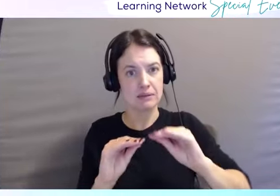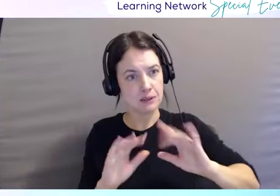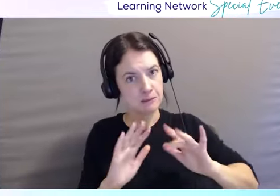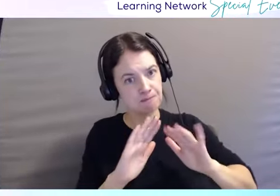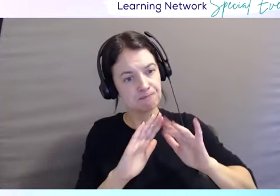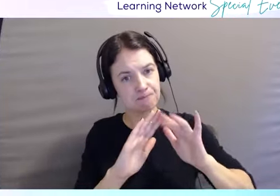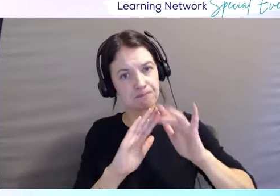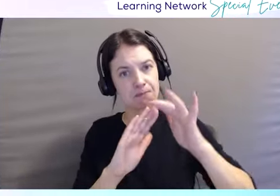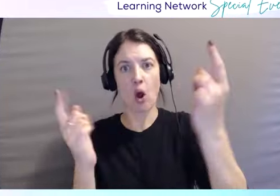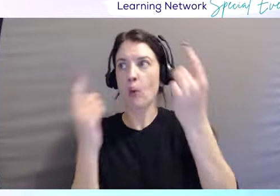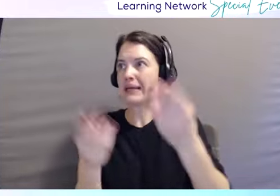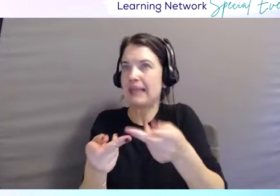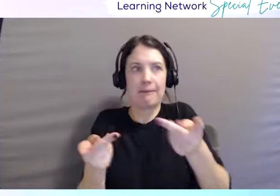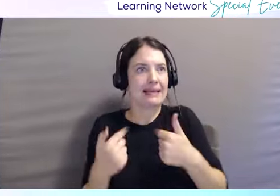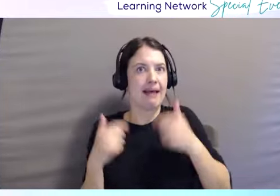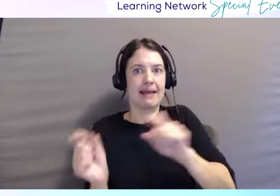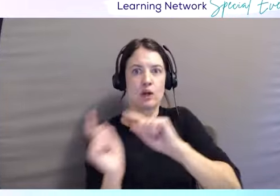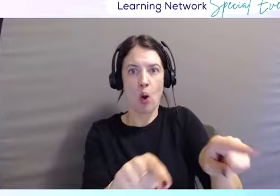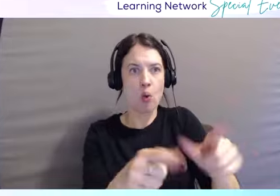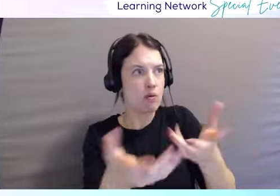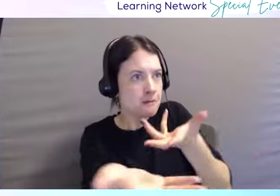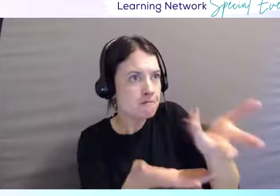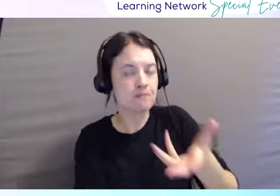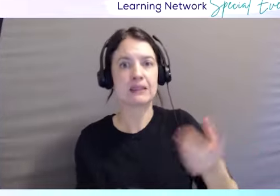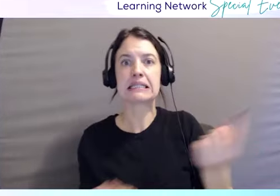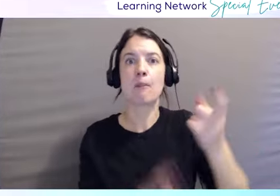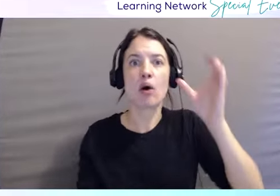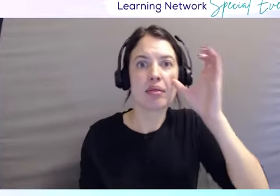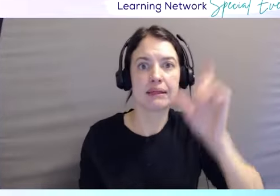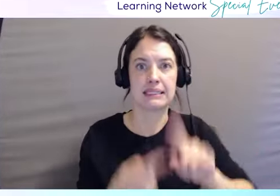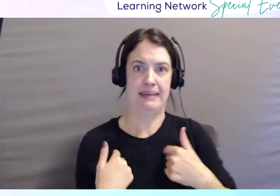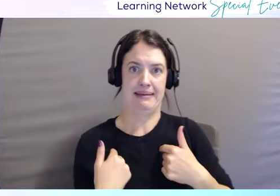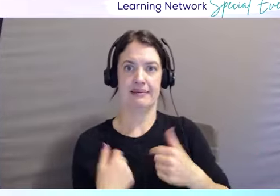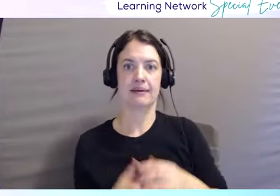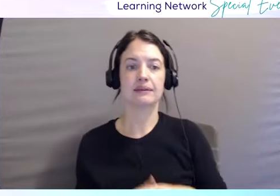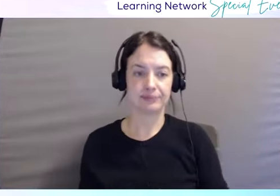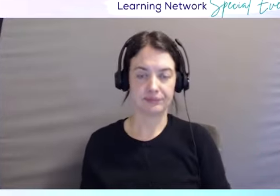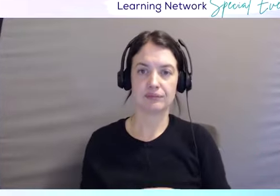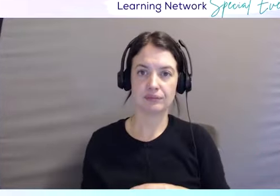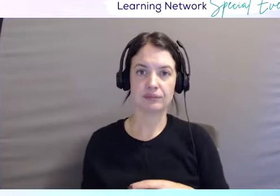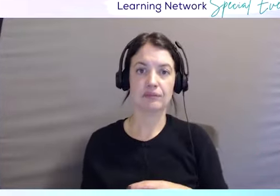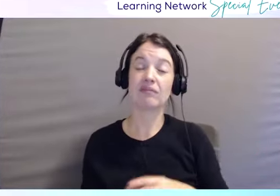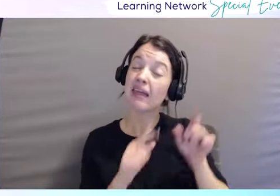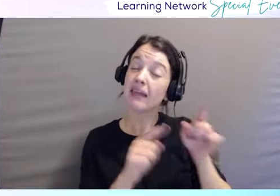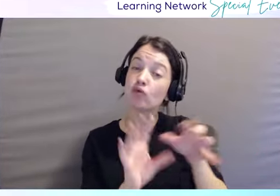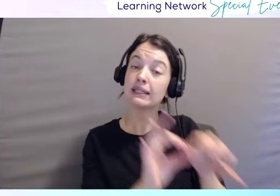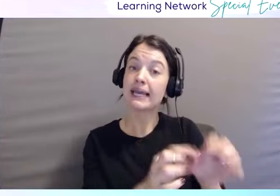keep. So while this is a specific project that was about illicit drug use,